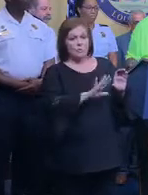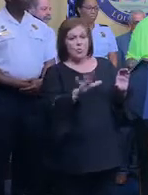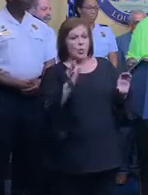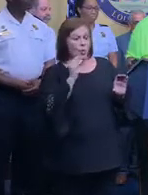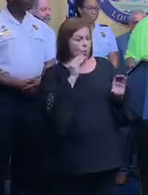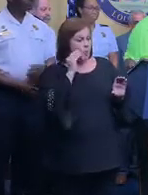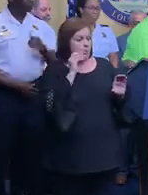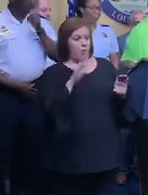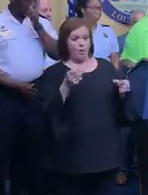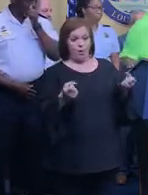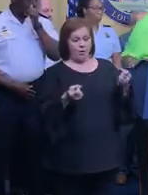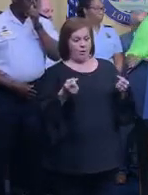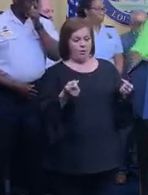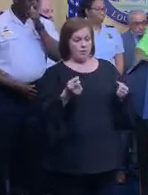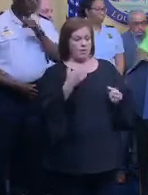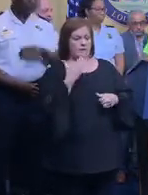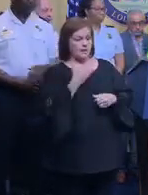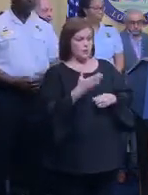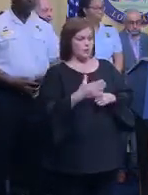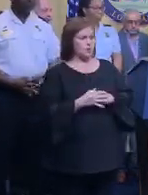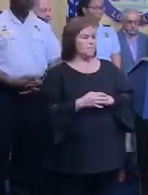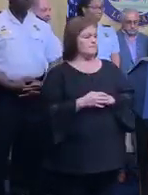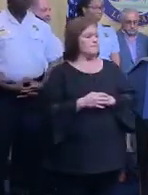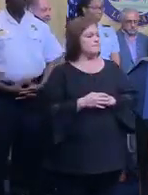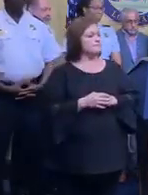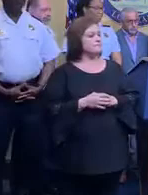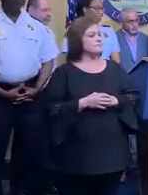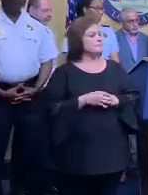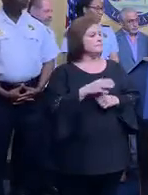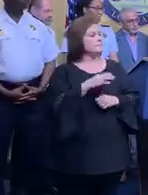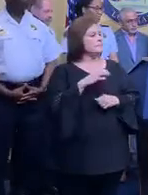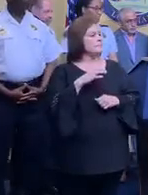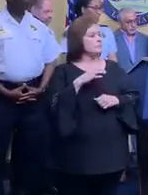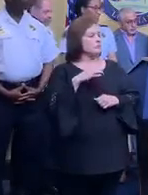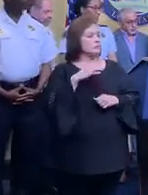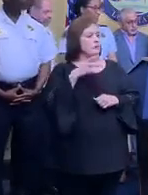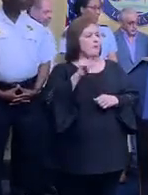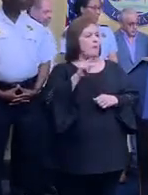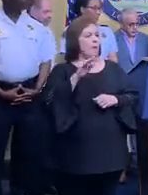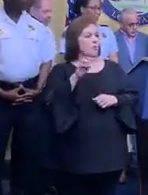your car. Thank you. Thank you, Councilman. Councilwoman Palmer?